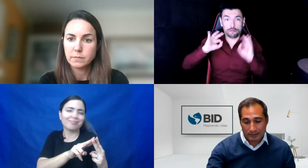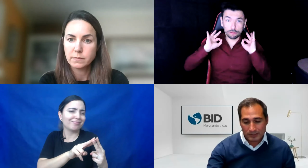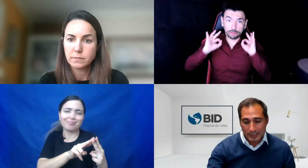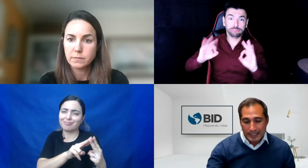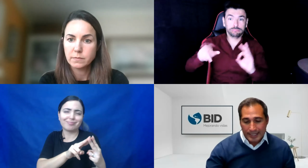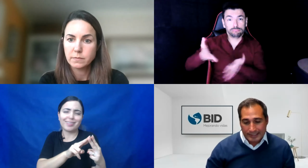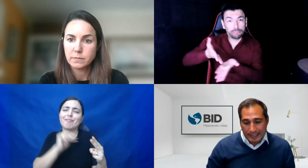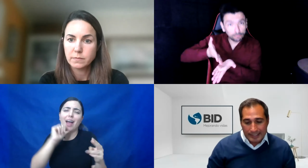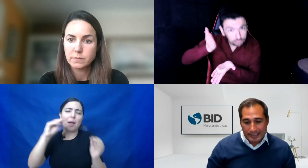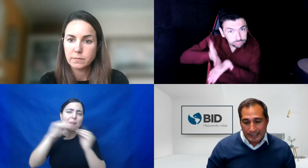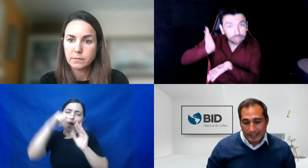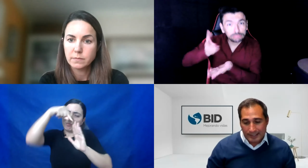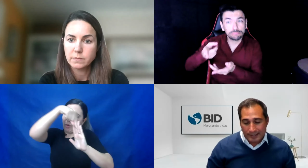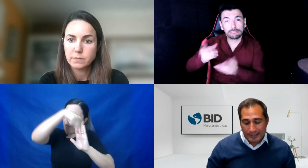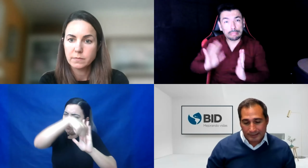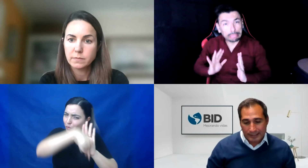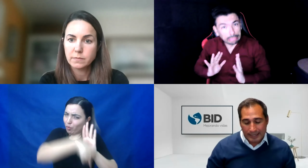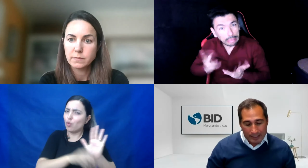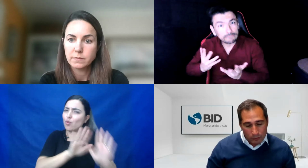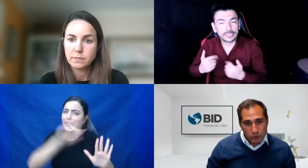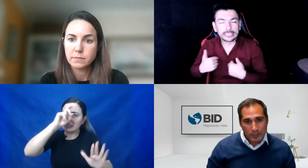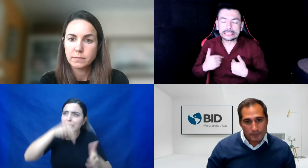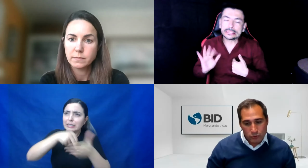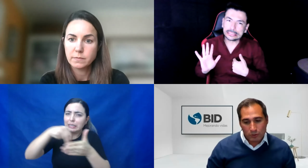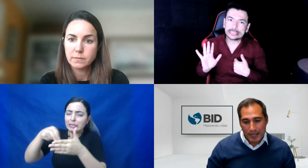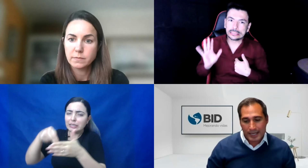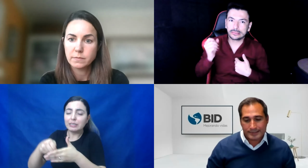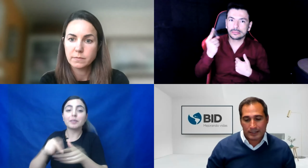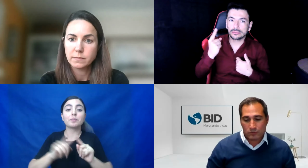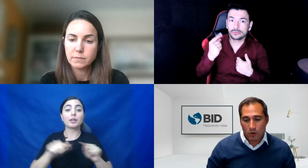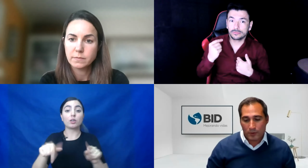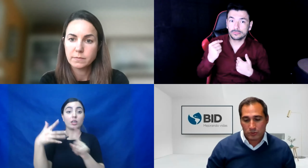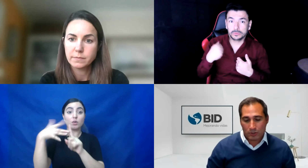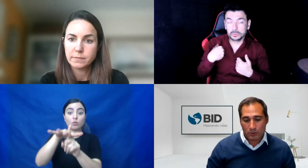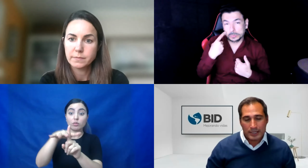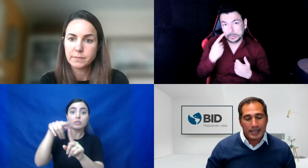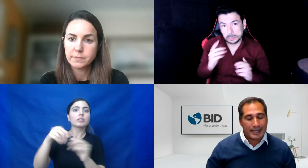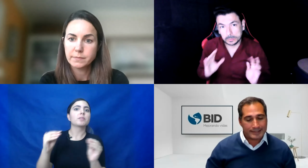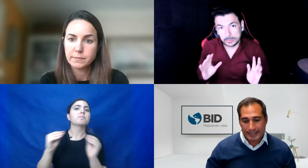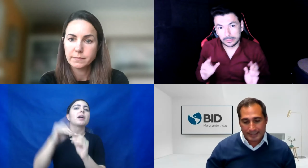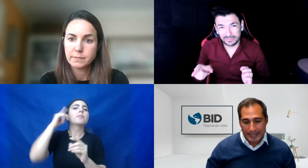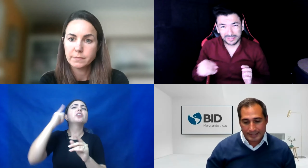hearing disabled students, we see the challenges they need to face,